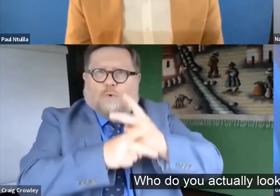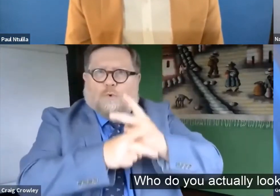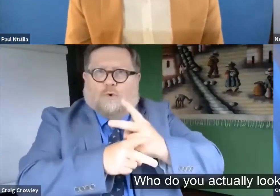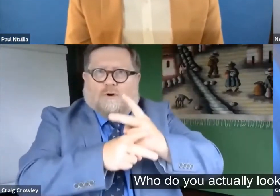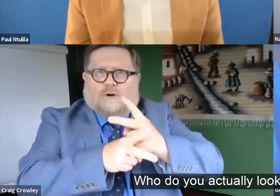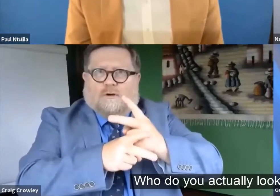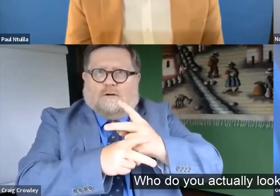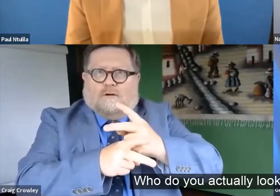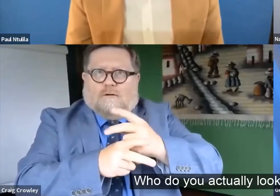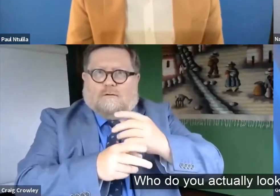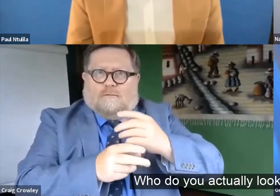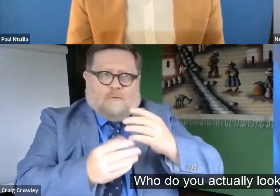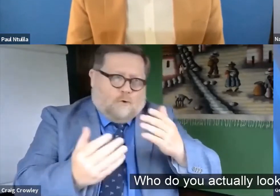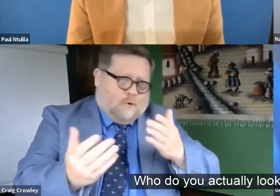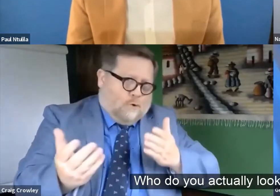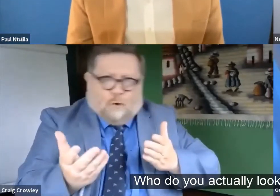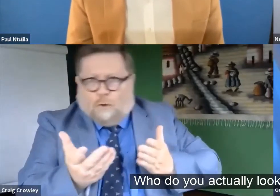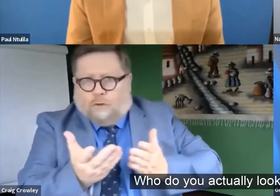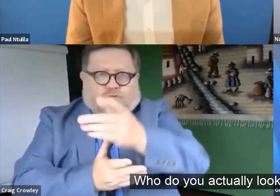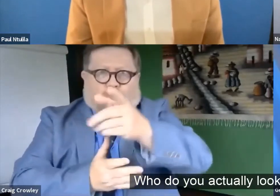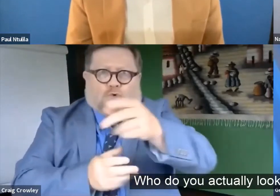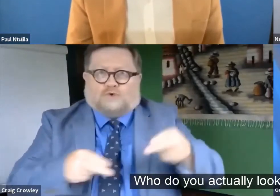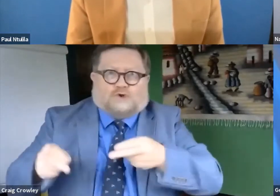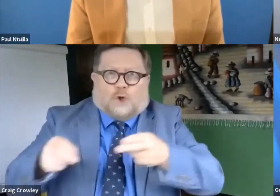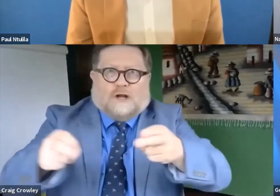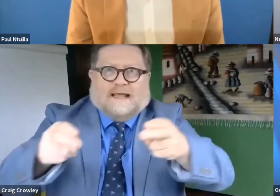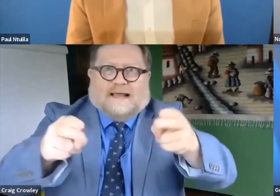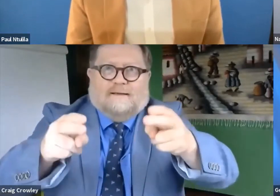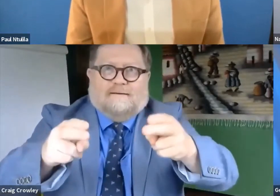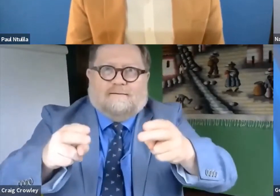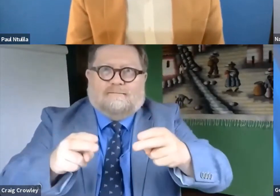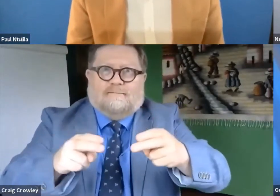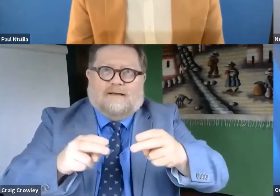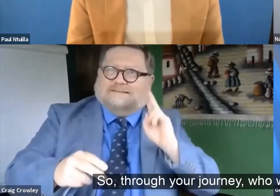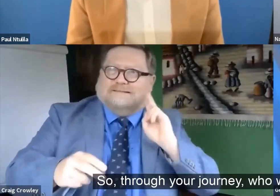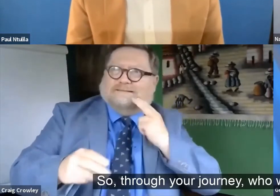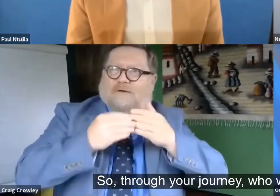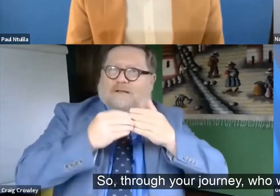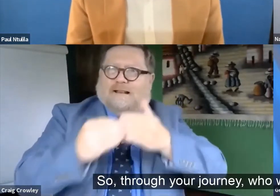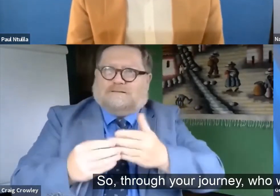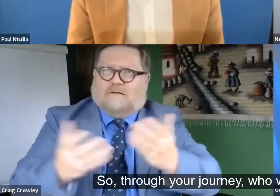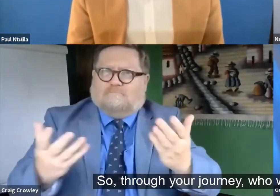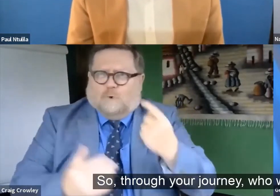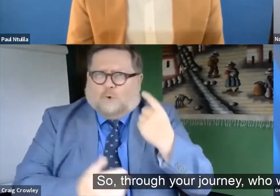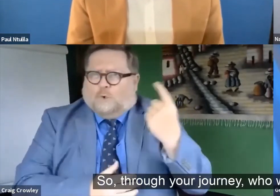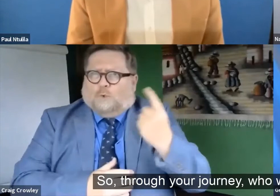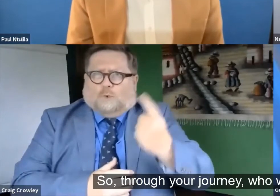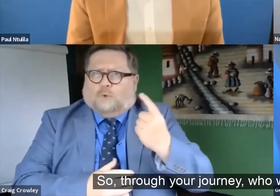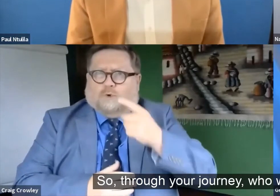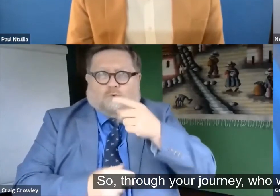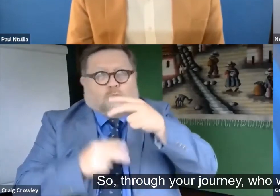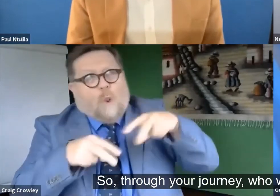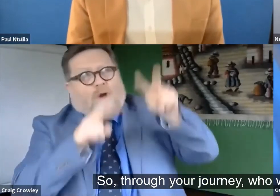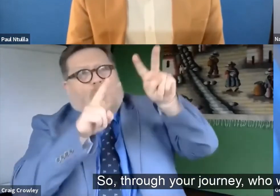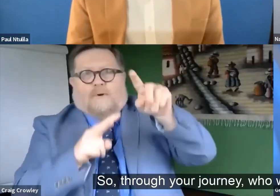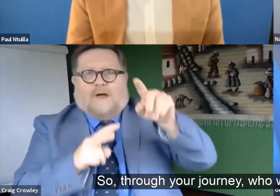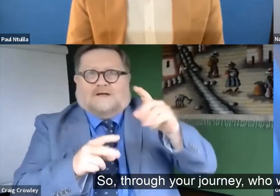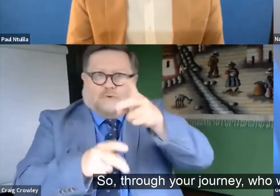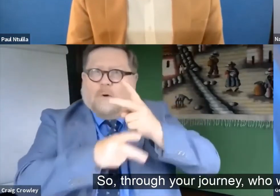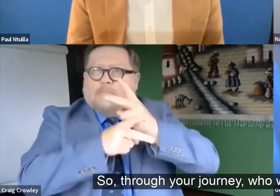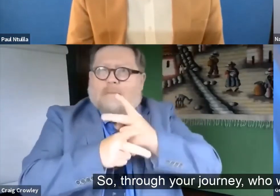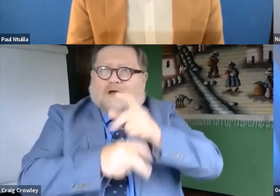Who do you actually look up to as your mentor? So through your journey, who was it who inspired you